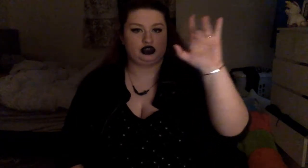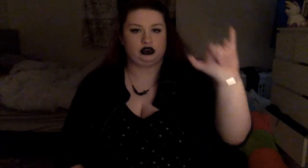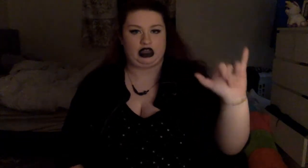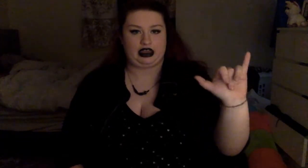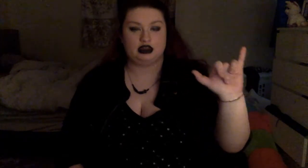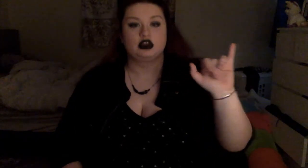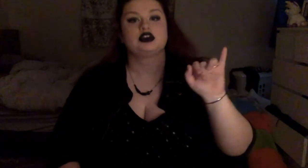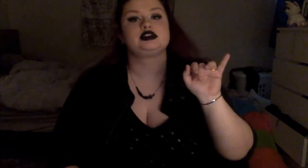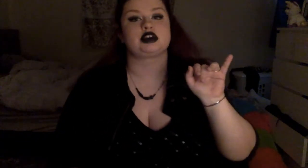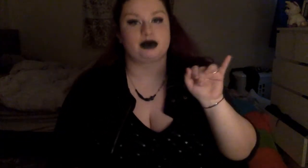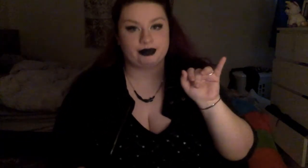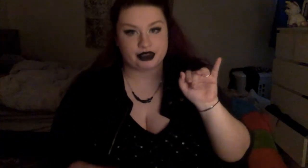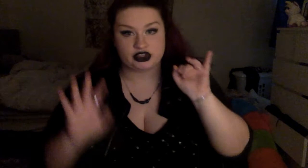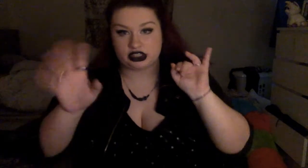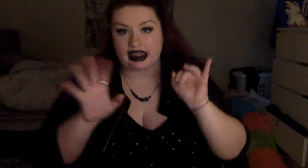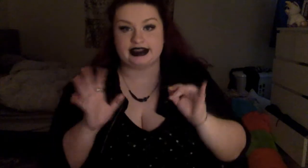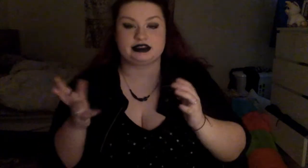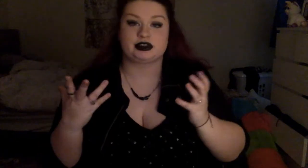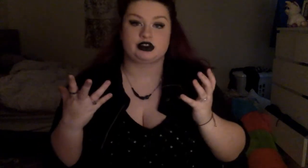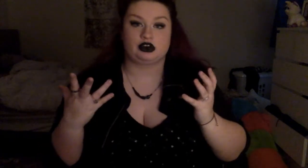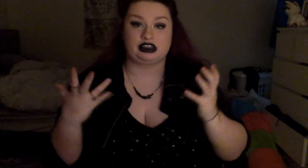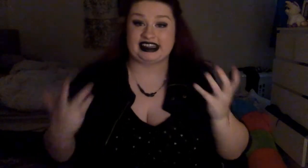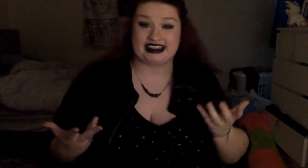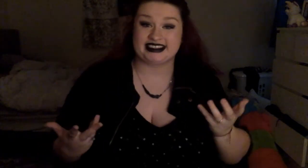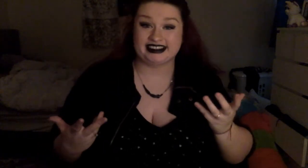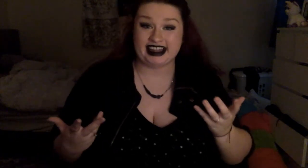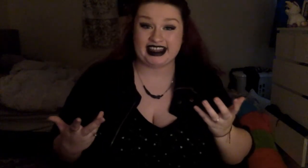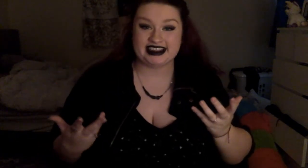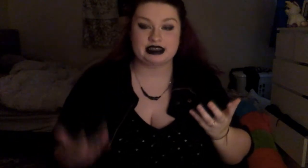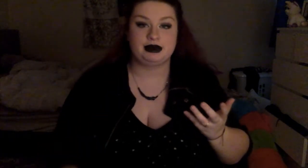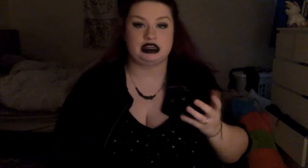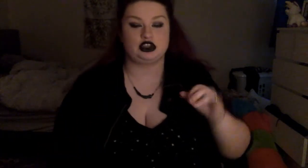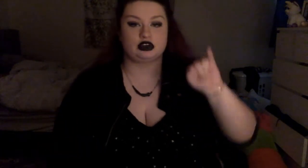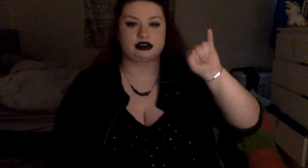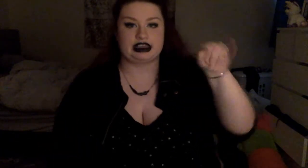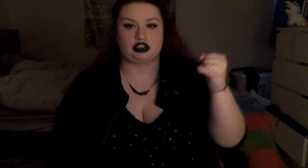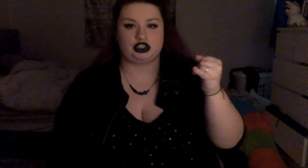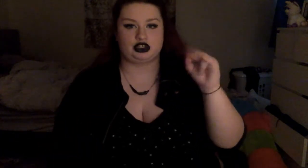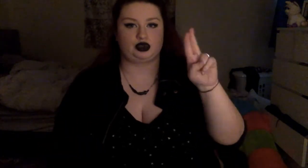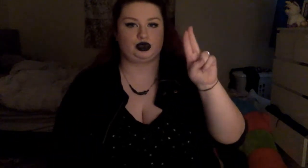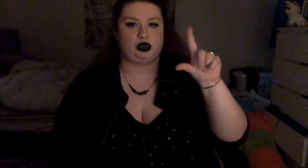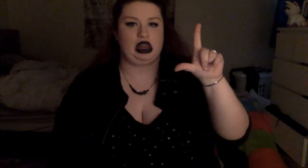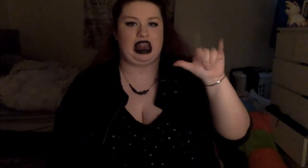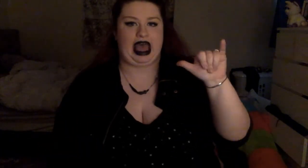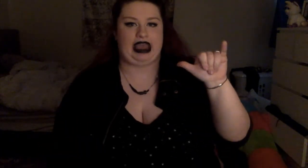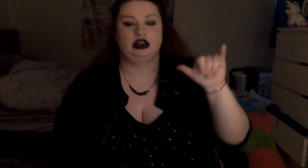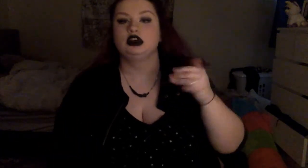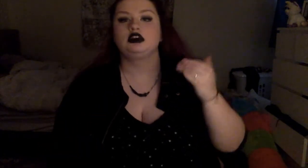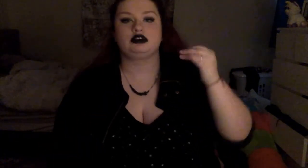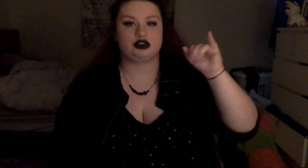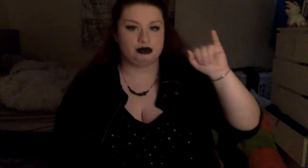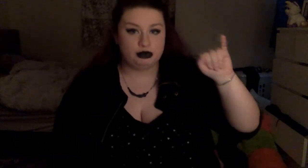July. So, July is what's called lexicalized, meaning you don't say July. You move